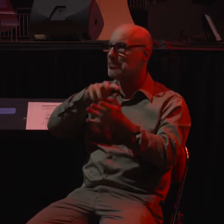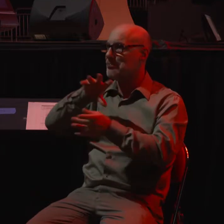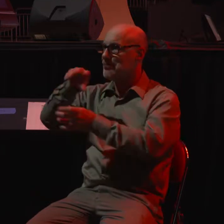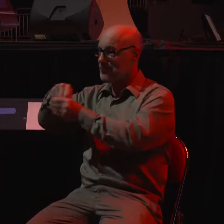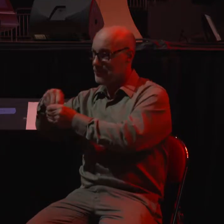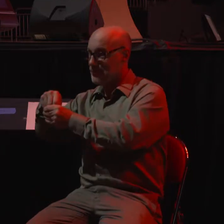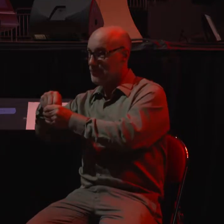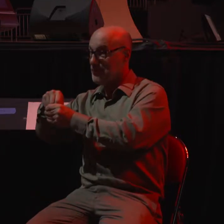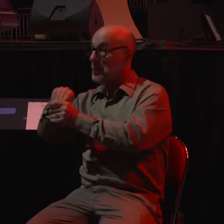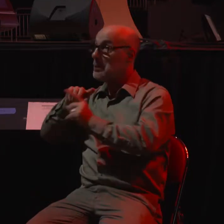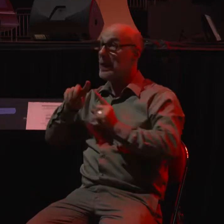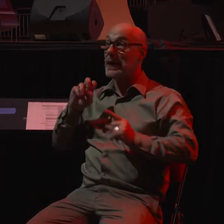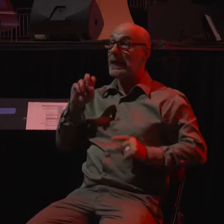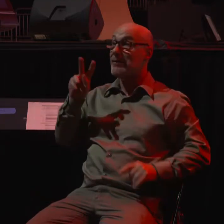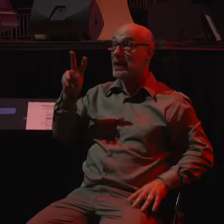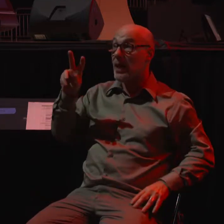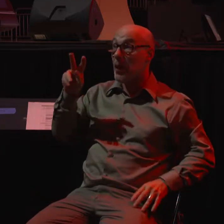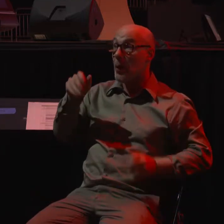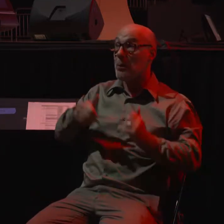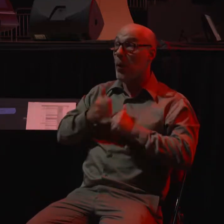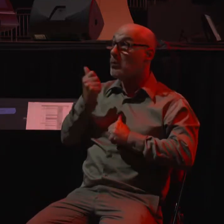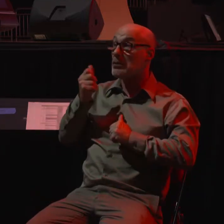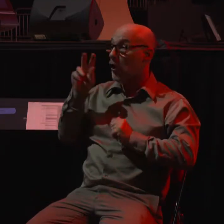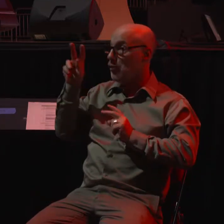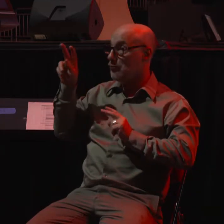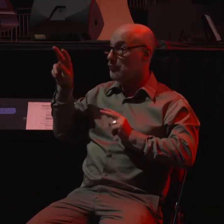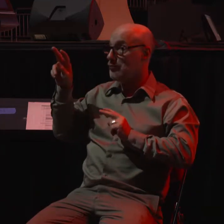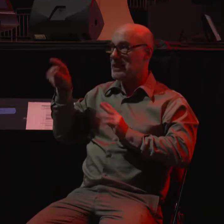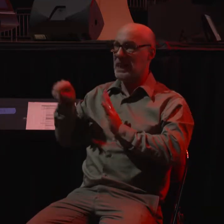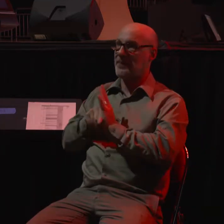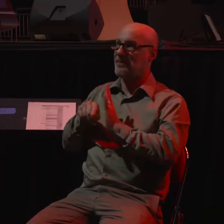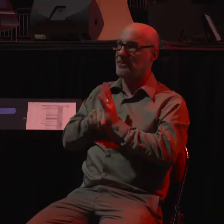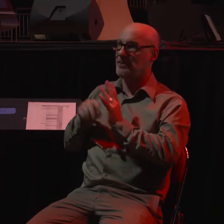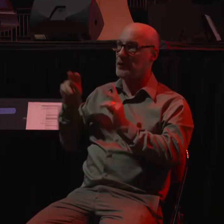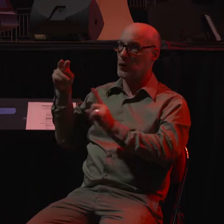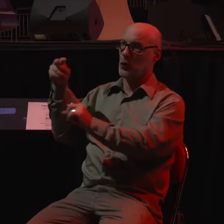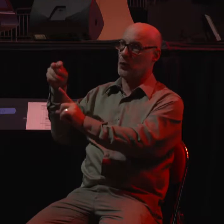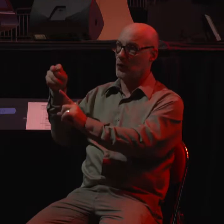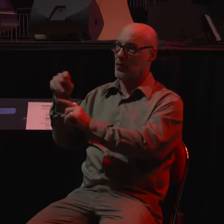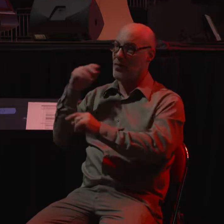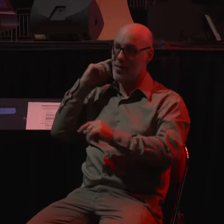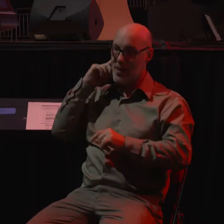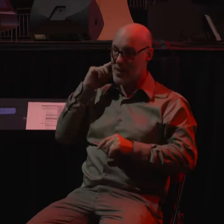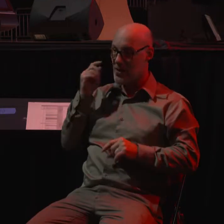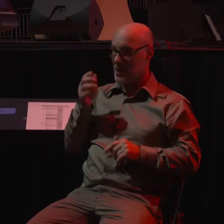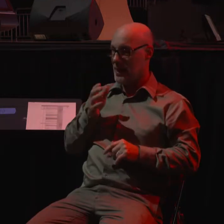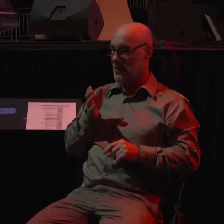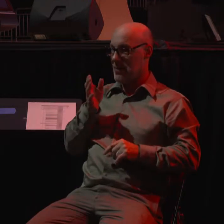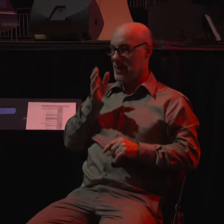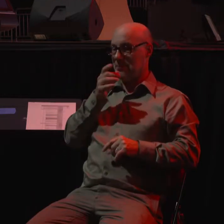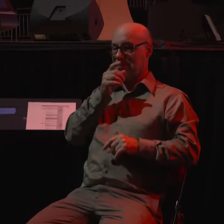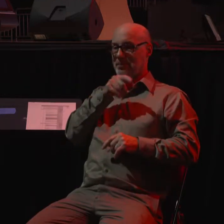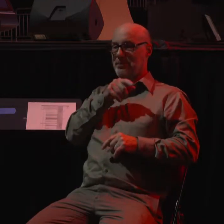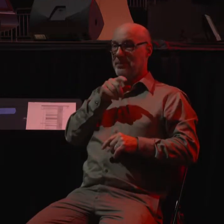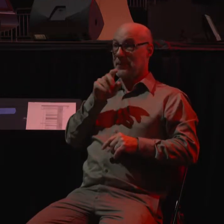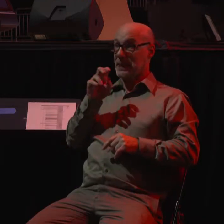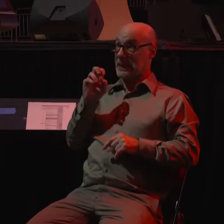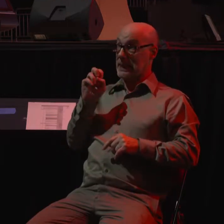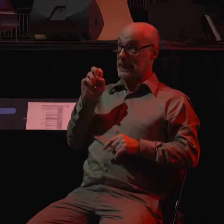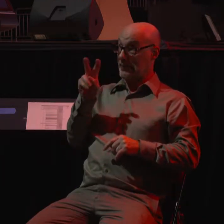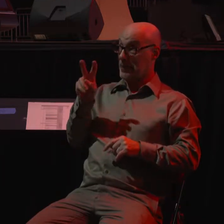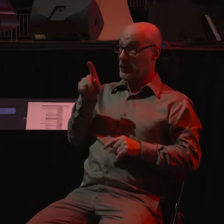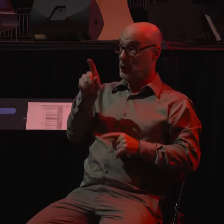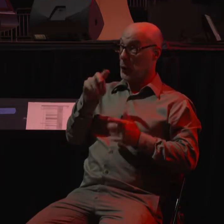largely the response would have been negative. Yeah. If by evangelical you